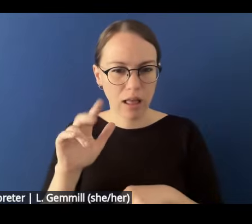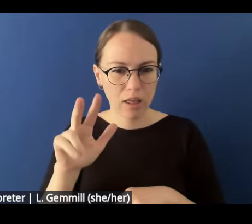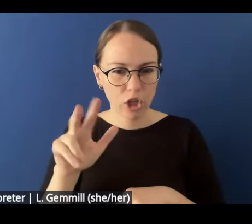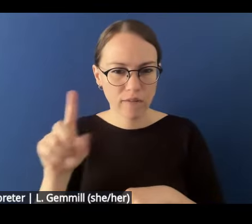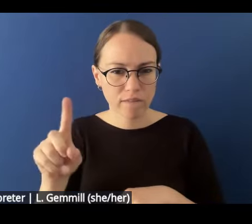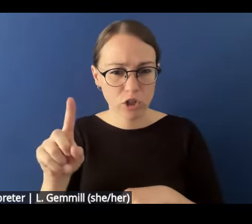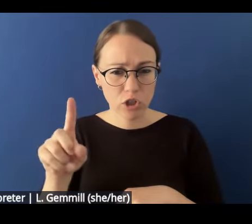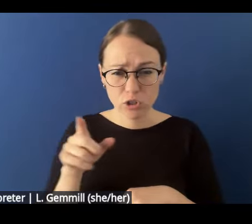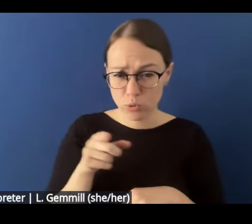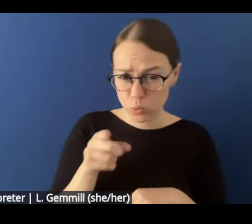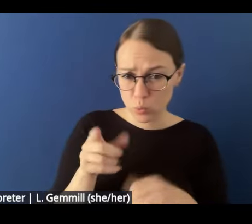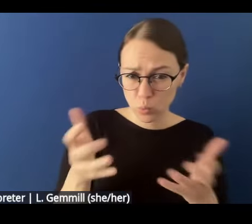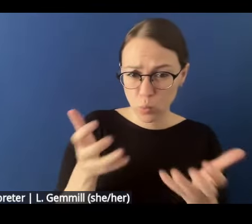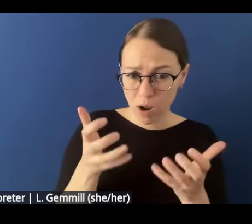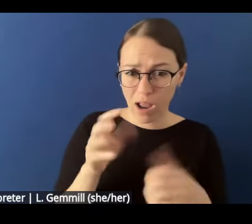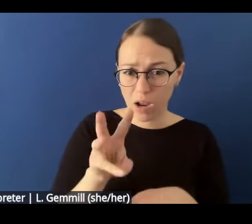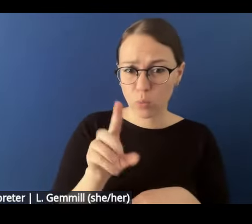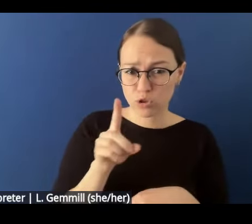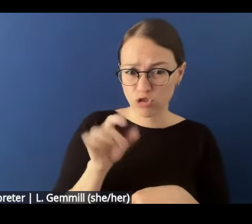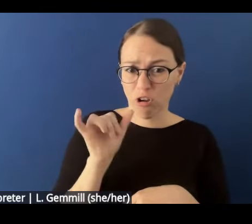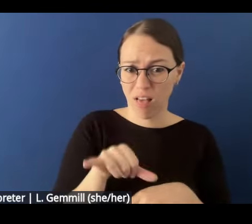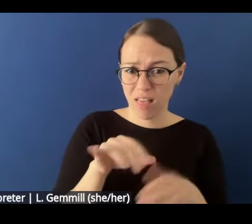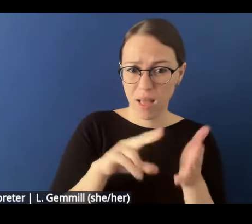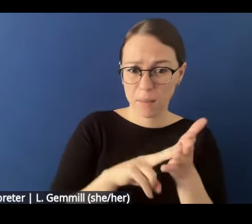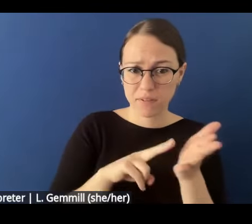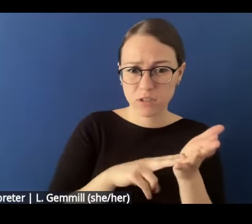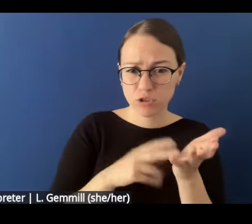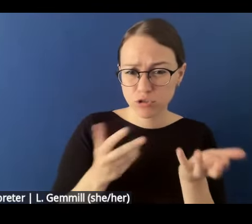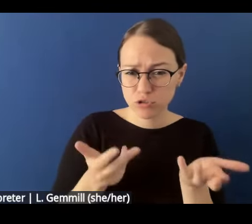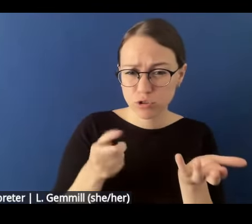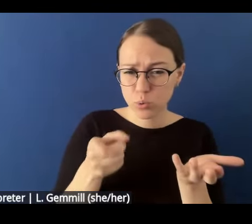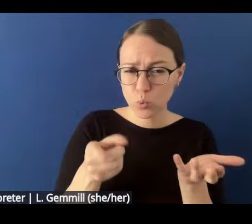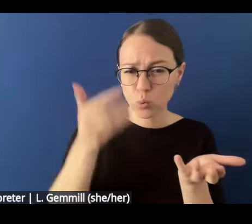withdrawing that petition, or are you aware of what?